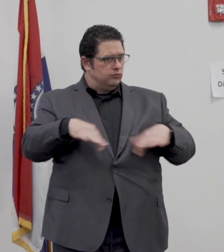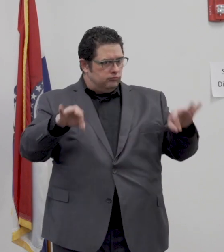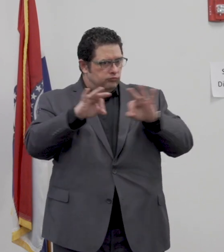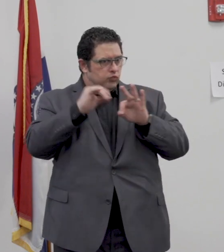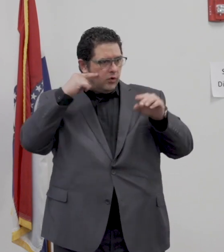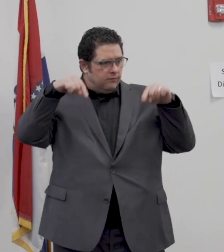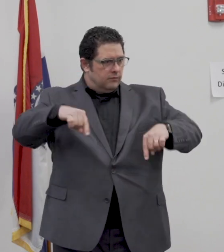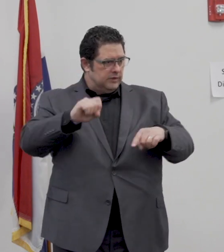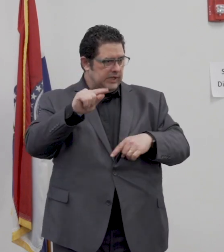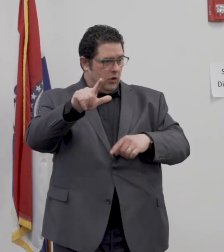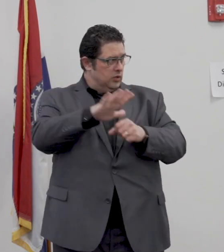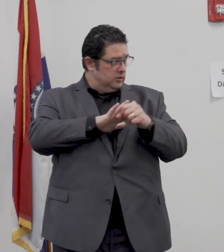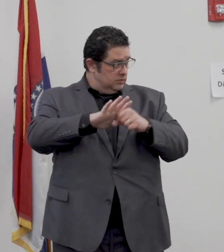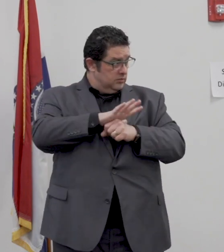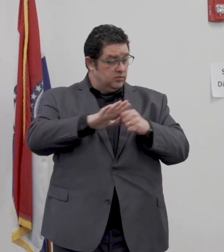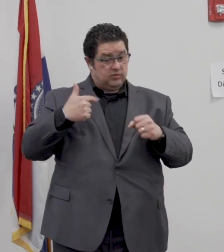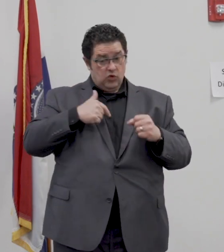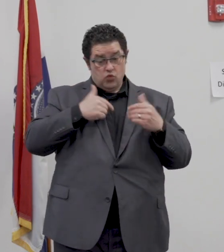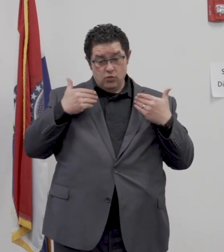together.